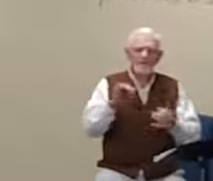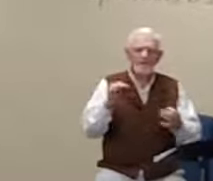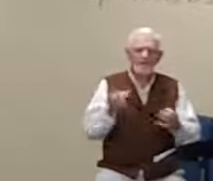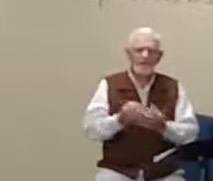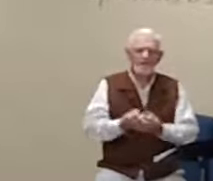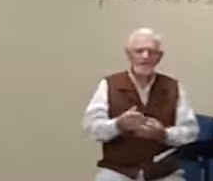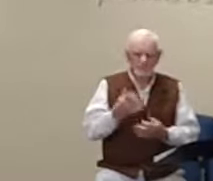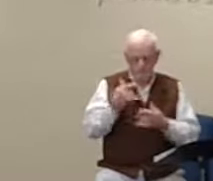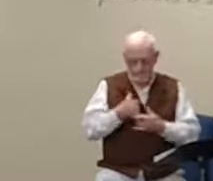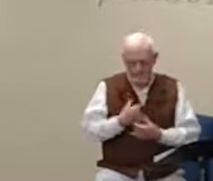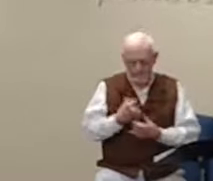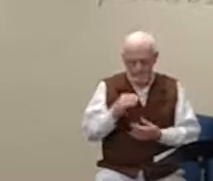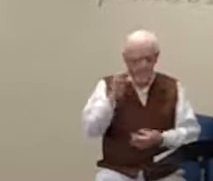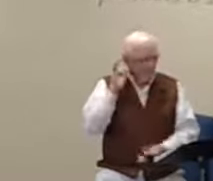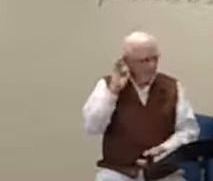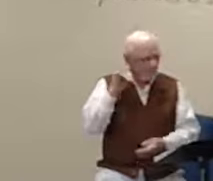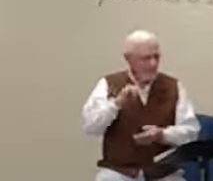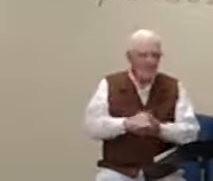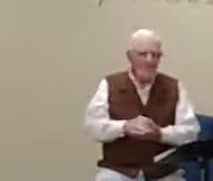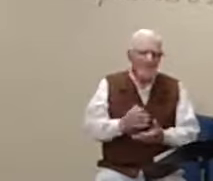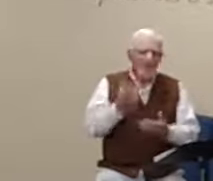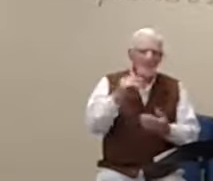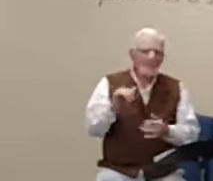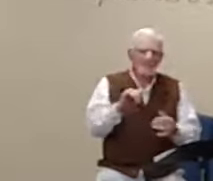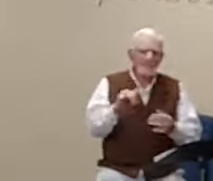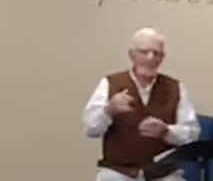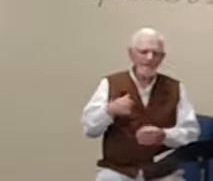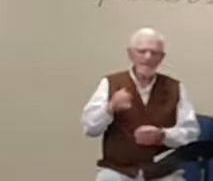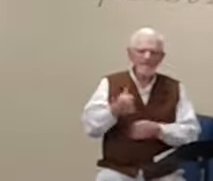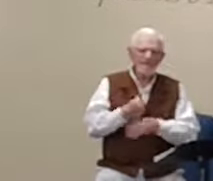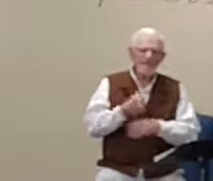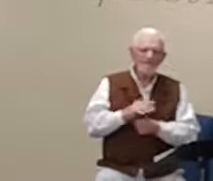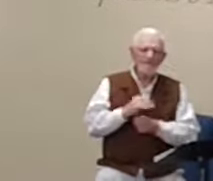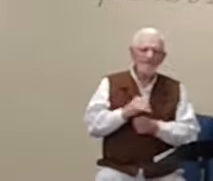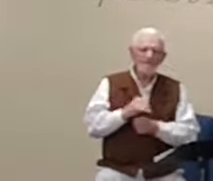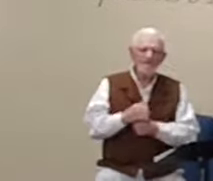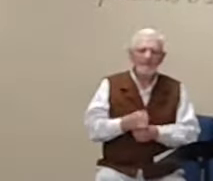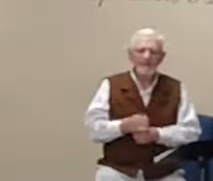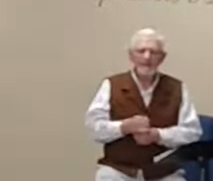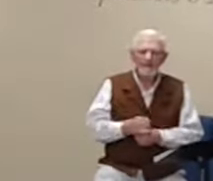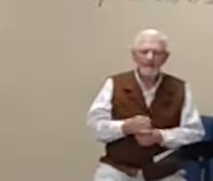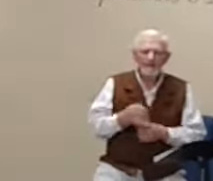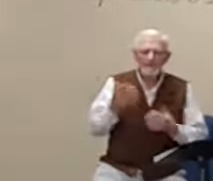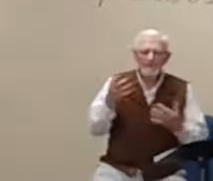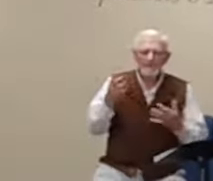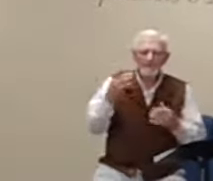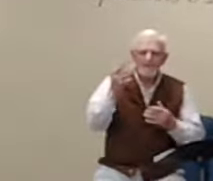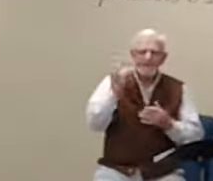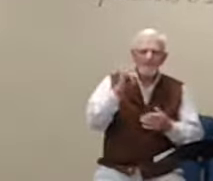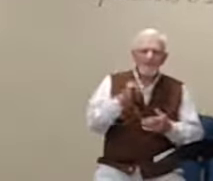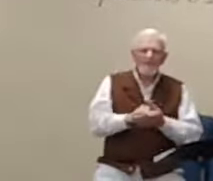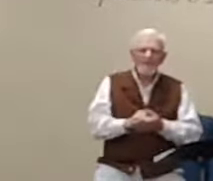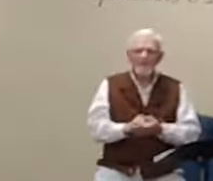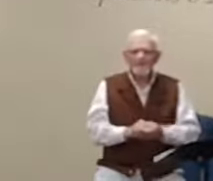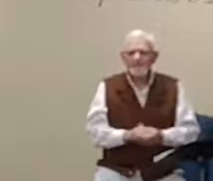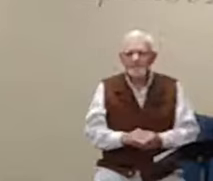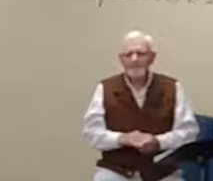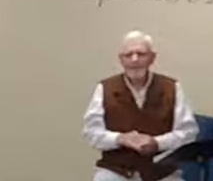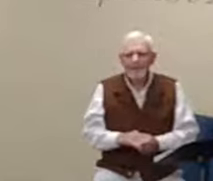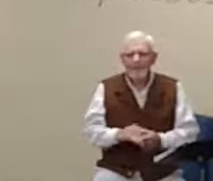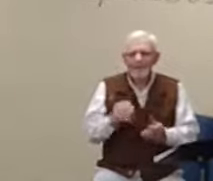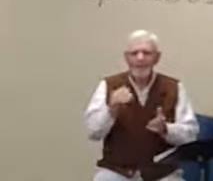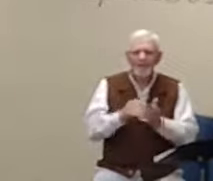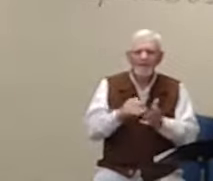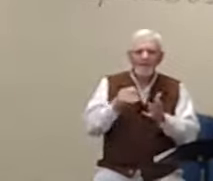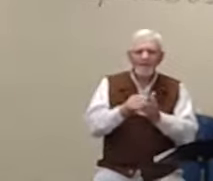I'm almost kind of sick of it myself. I mean, it's good stuff, I think. You know, like Brother said, you know, I enjoy my own water, but it's just, I mean, you know,